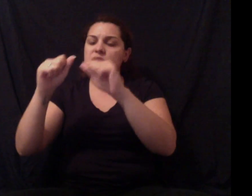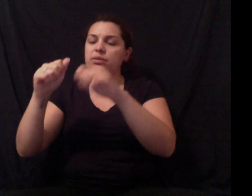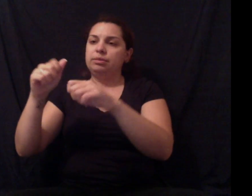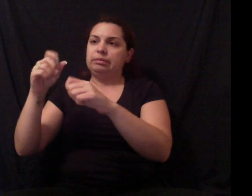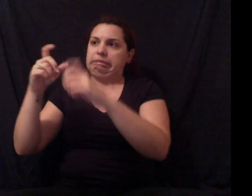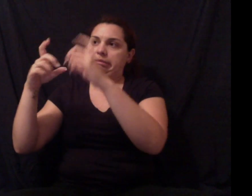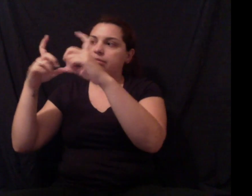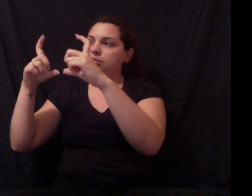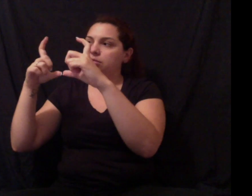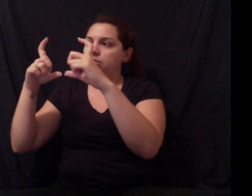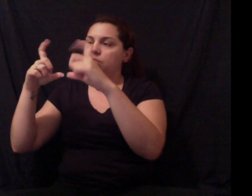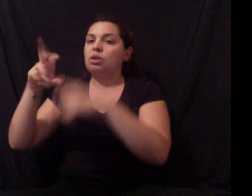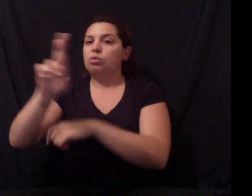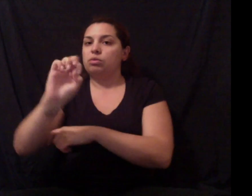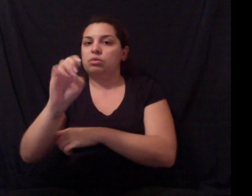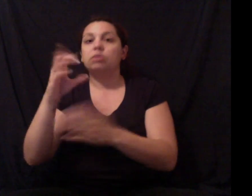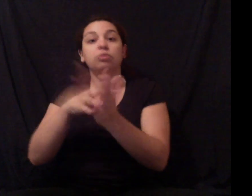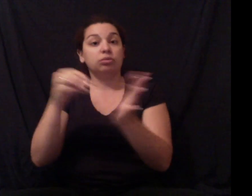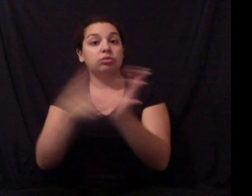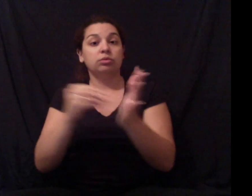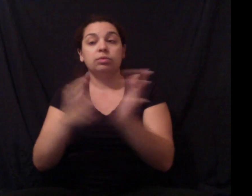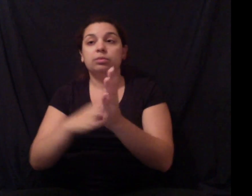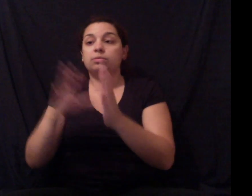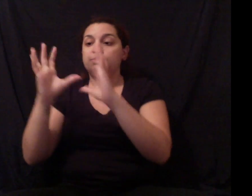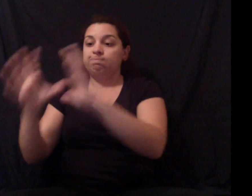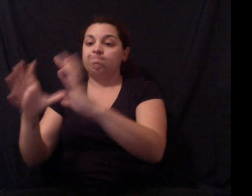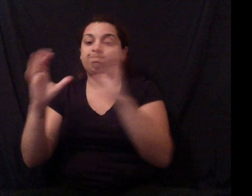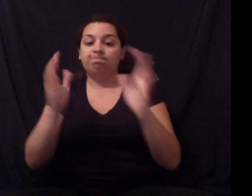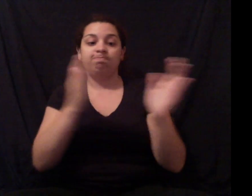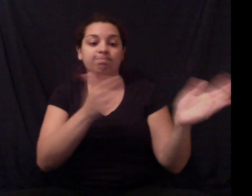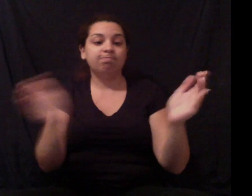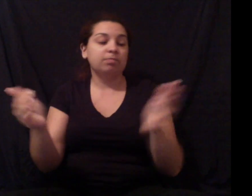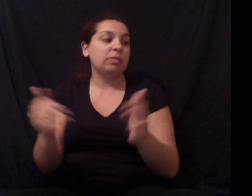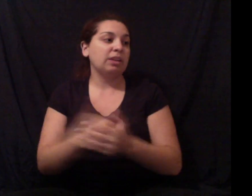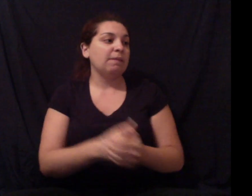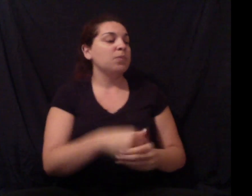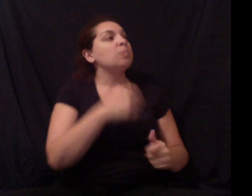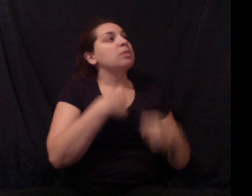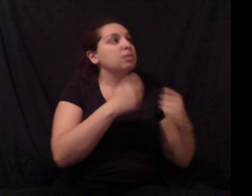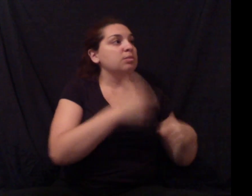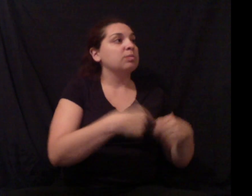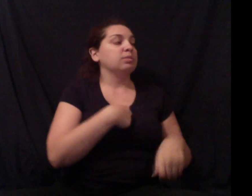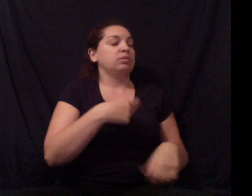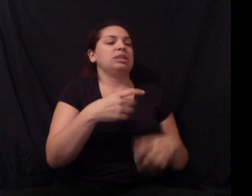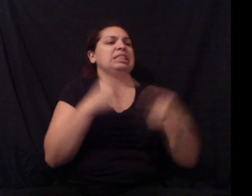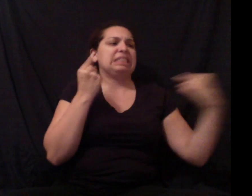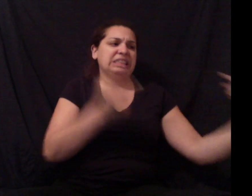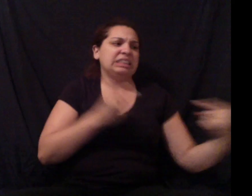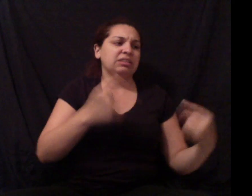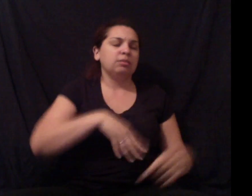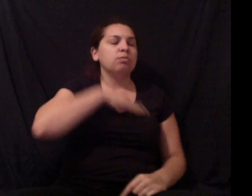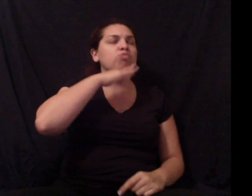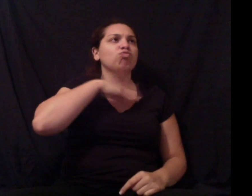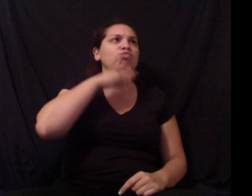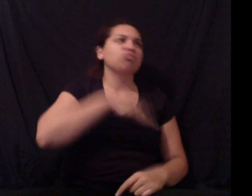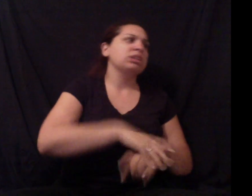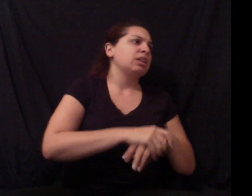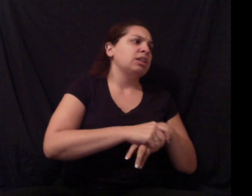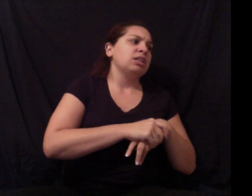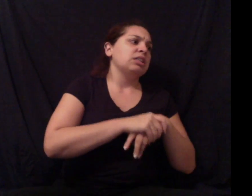his own songs. Well, as most drummers, I was kind of a struggling, frustrated songwriter. So I started writing